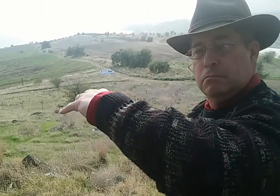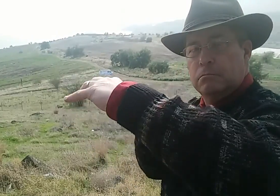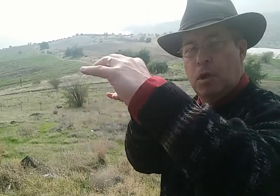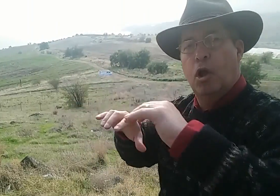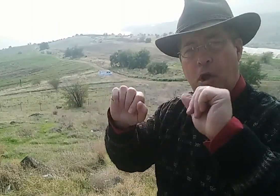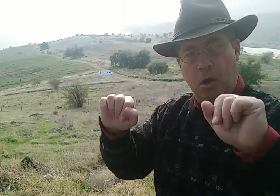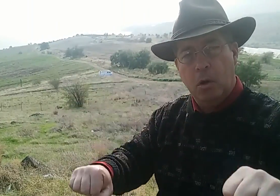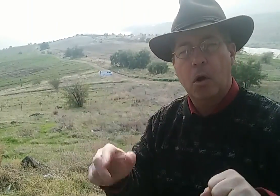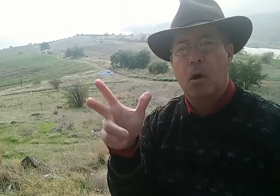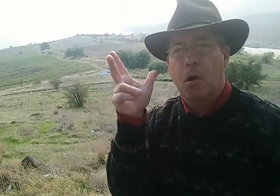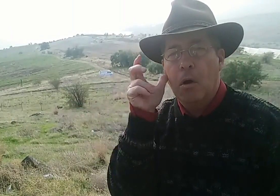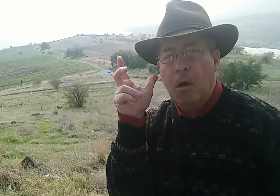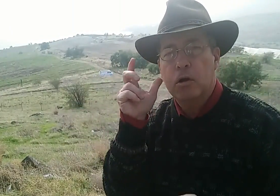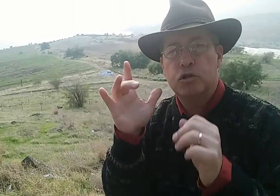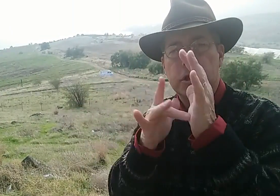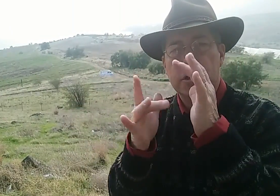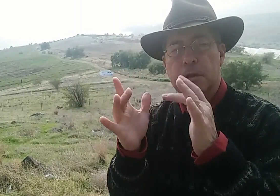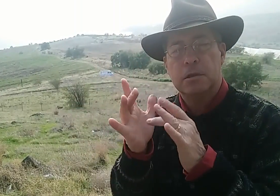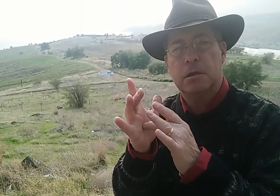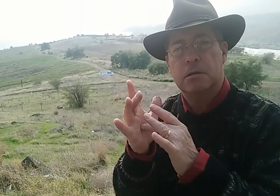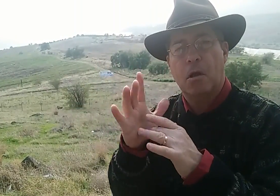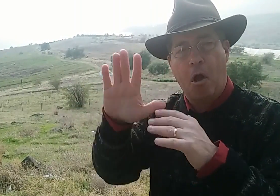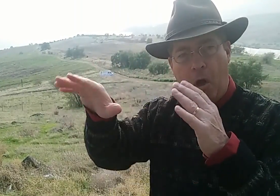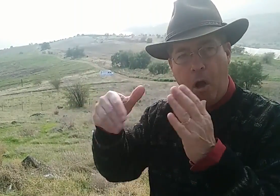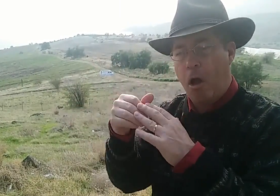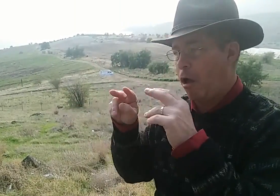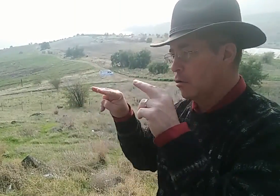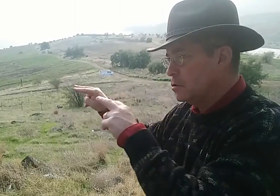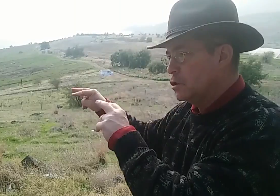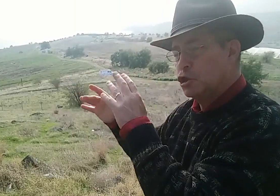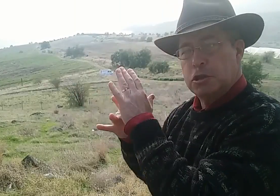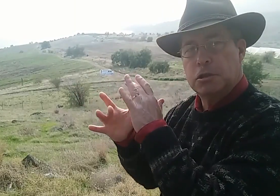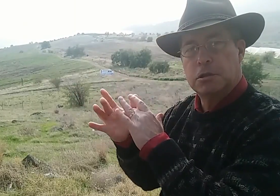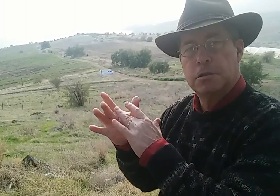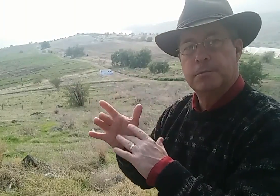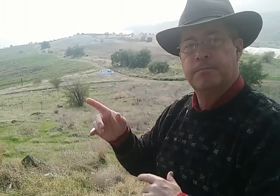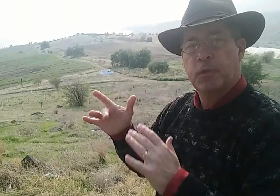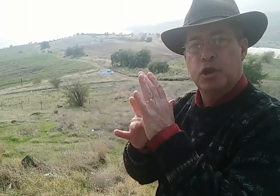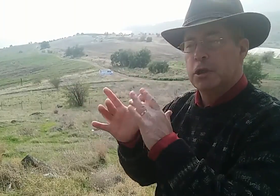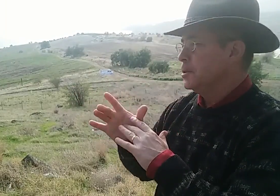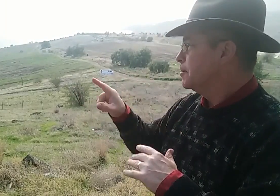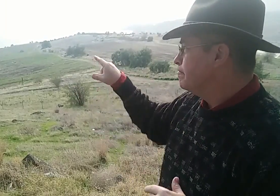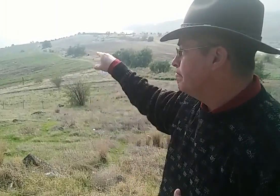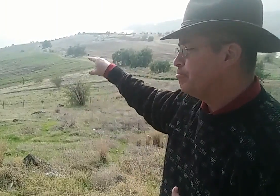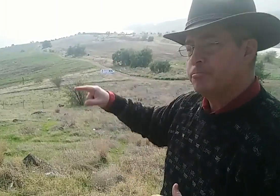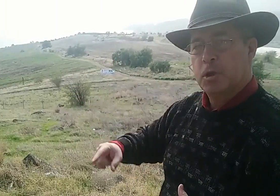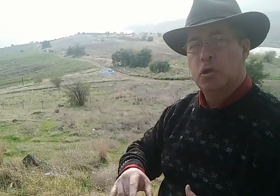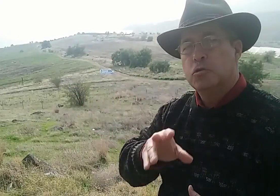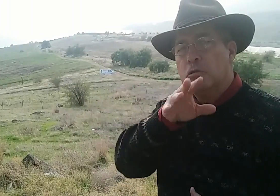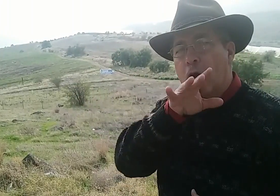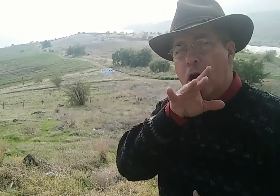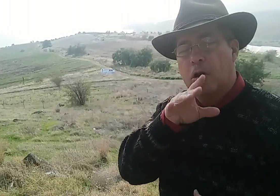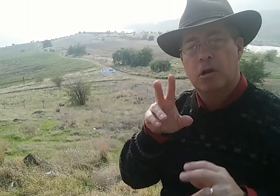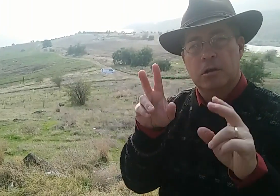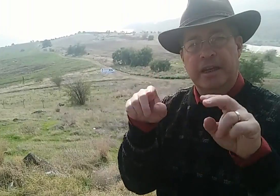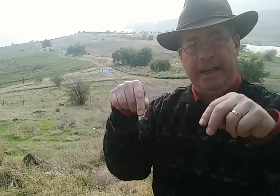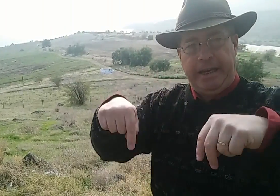And people would have been up on the hill. That could have been an easier way for all the people to have heard Jesus. So